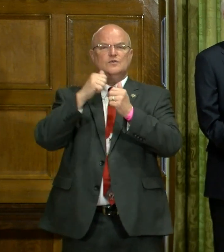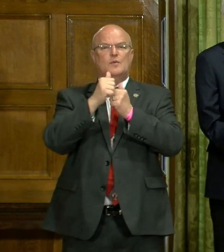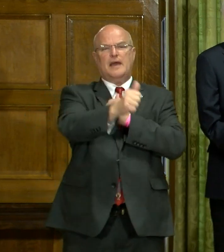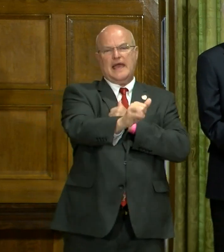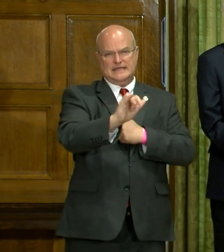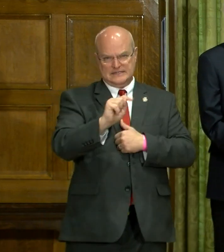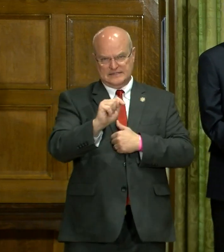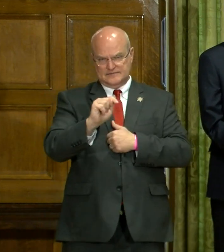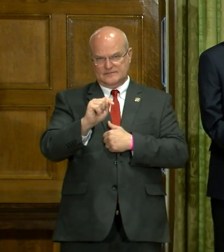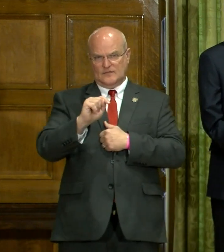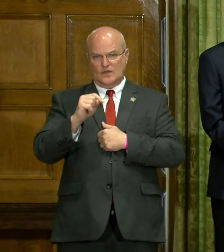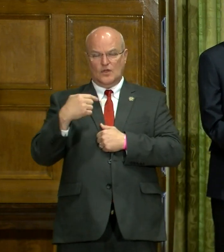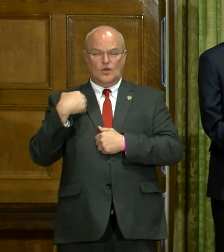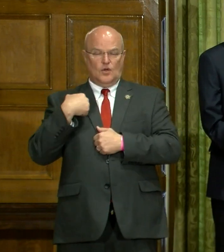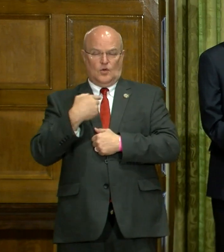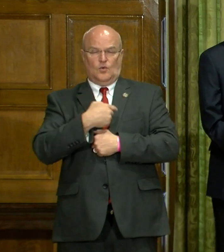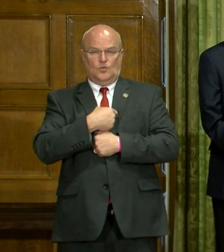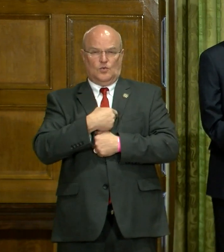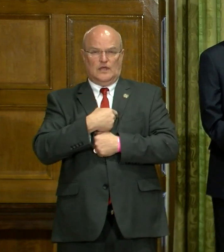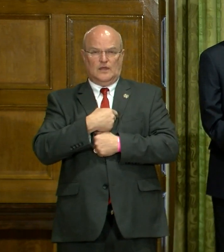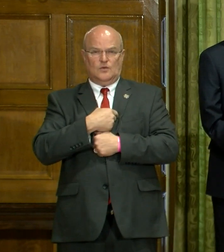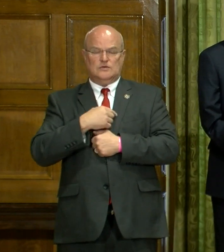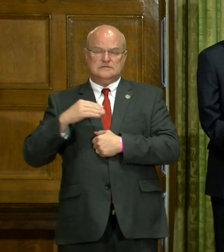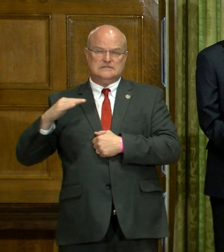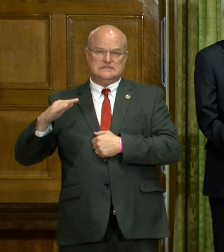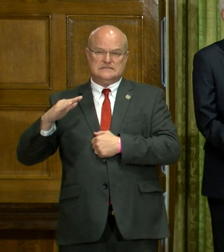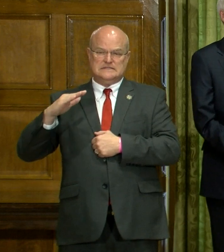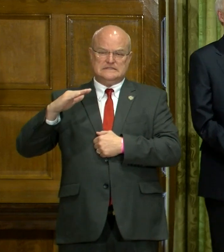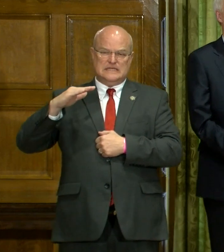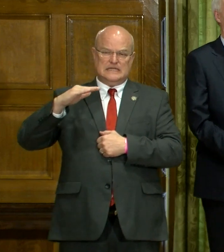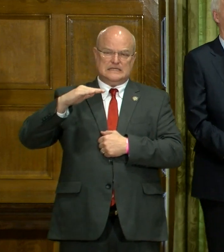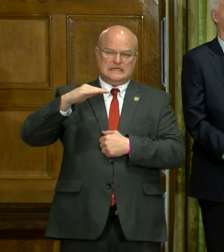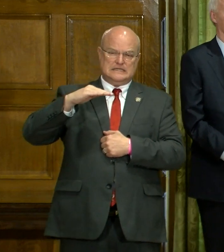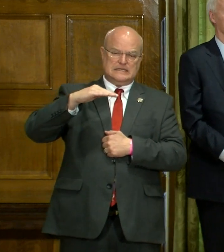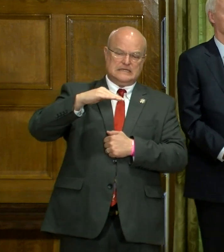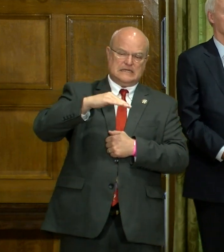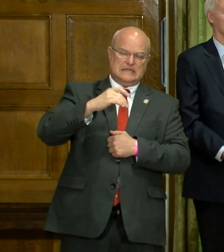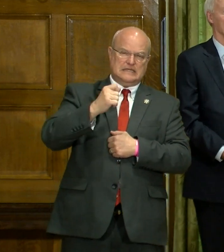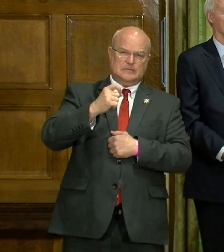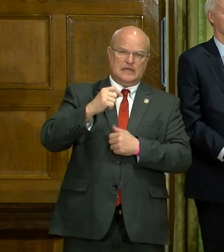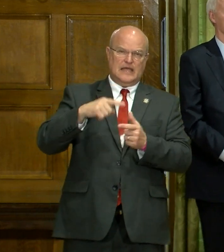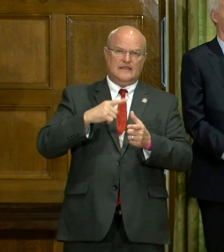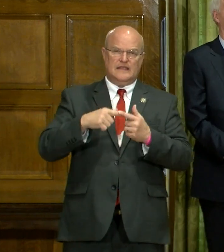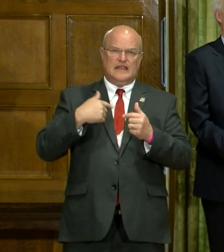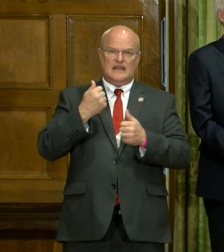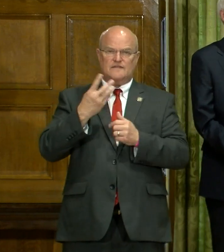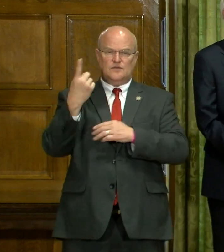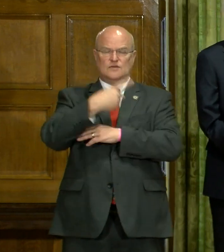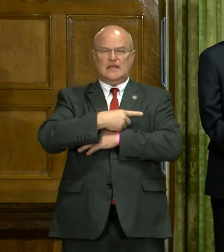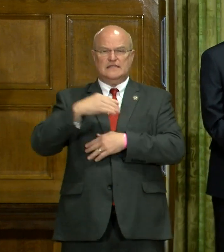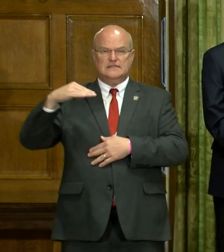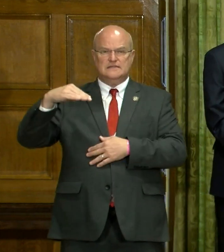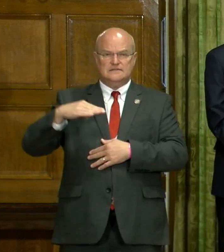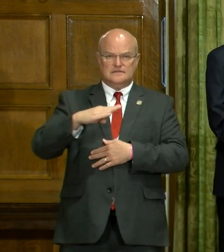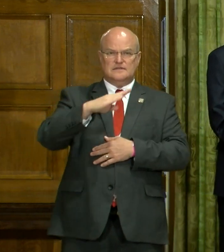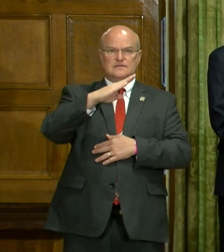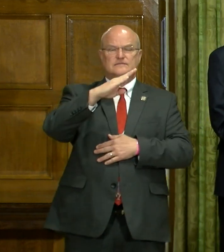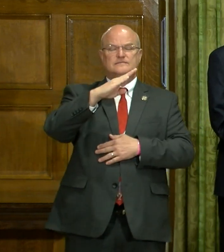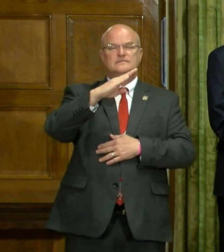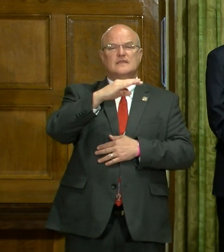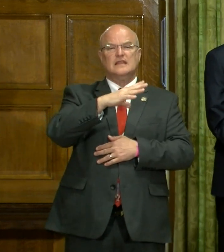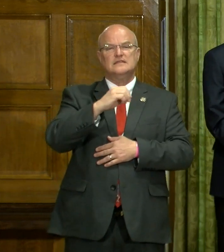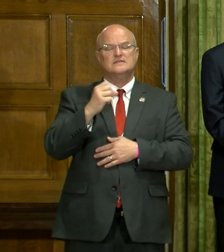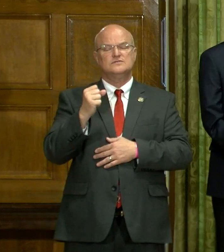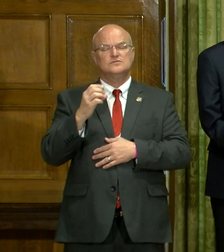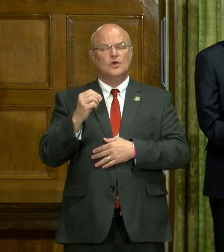past it. We were going kind of steadily downward for a while, and then we have had a few days of an upward trend,